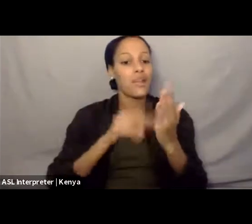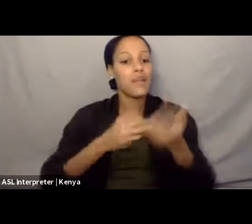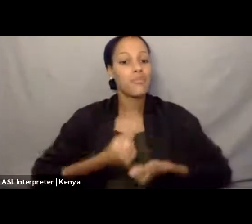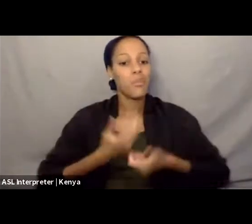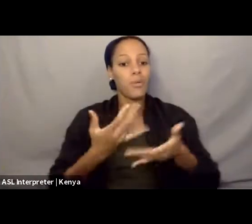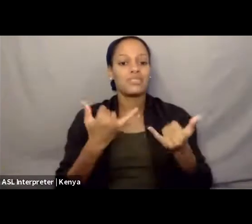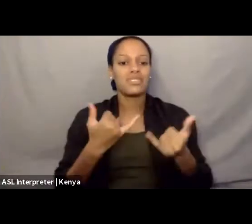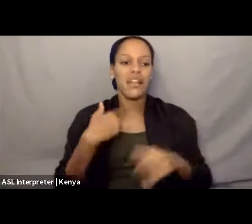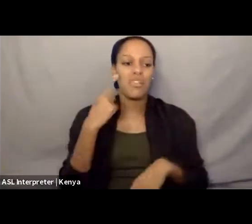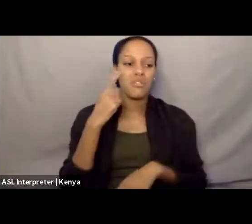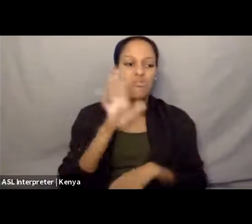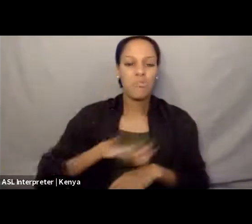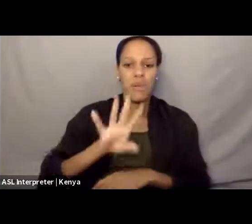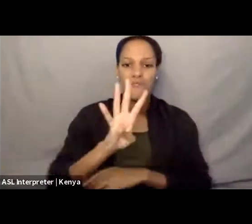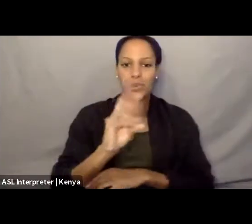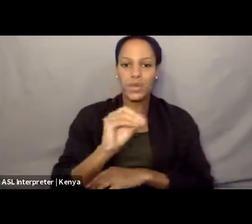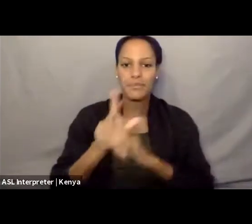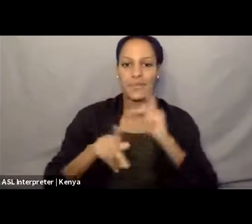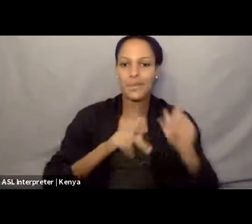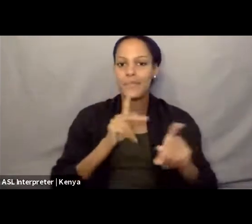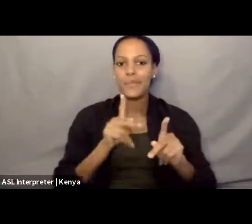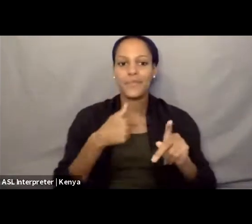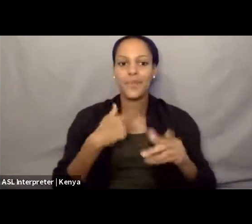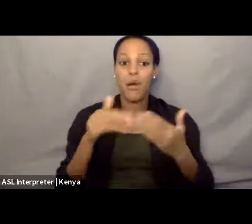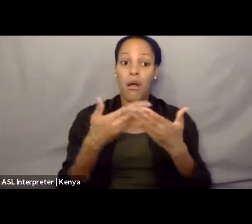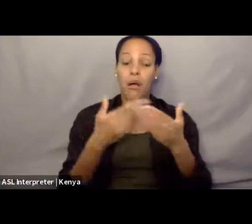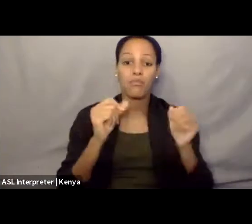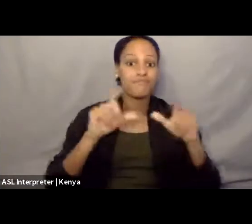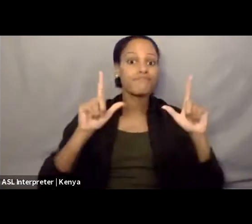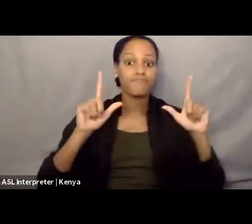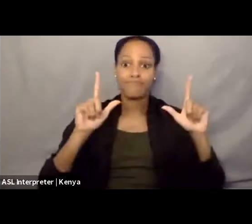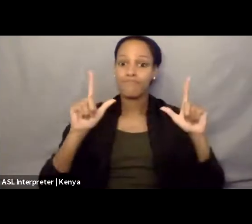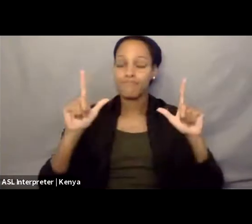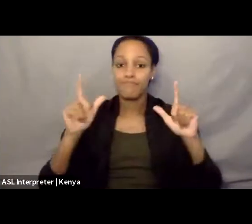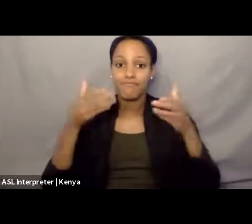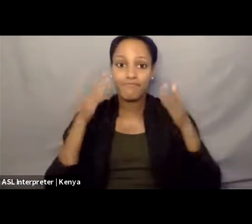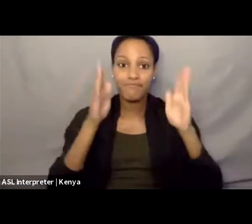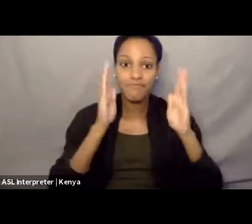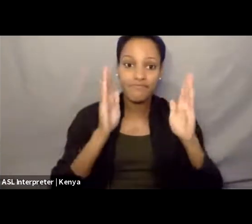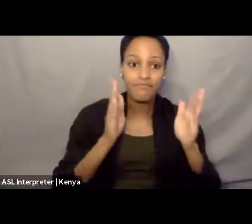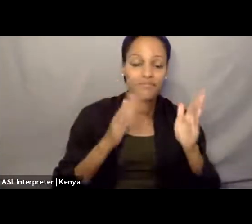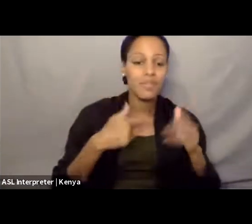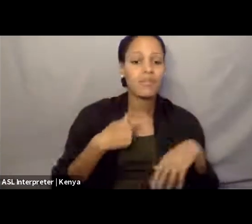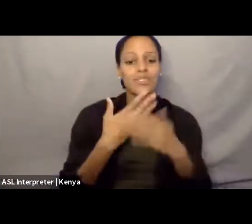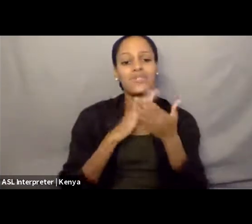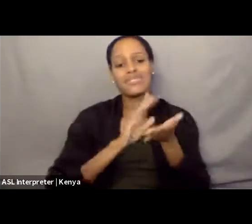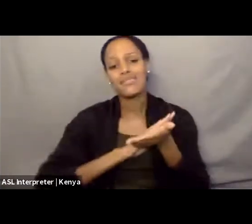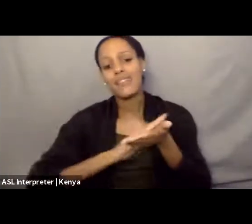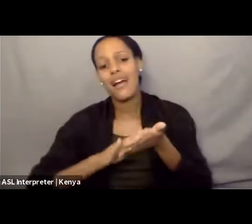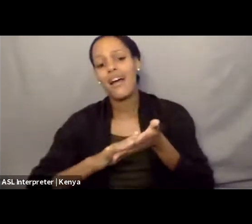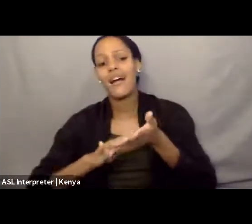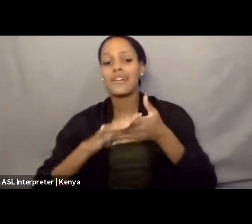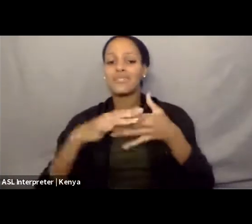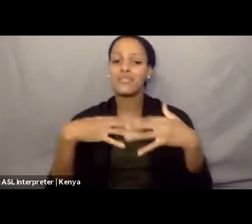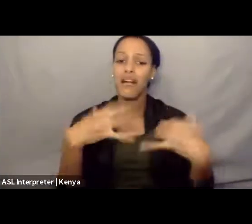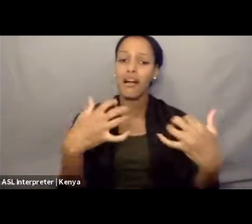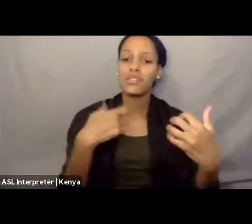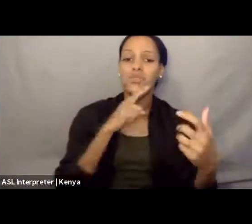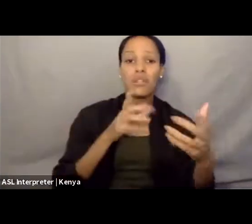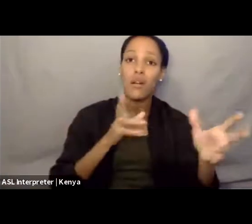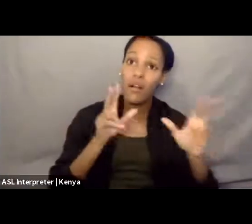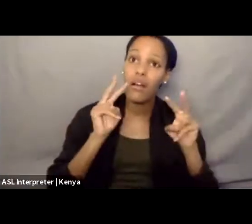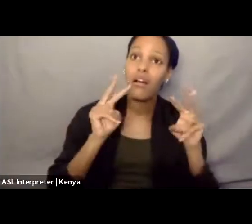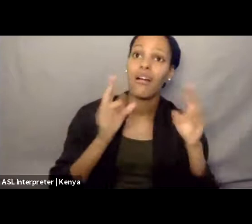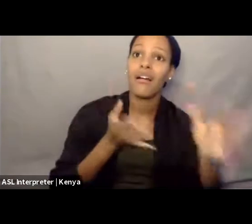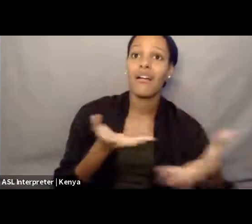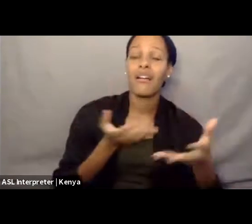about 40 folks or so, nearly all of them awake, and as lovely and engaged an audience as I've ever had. The